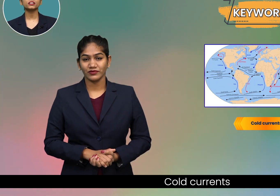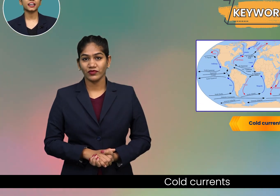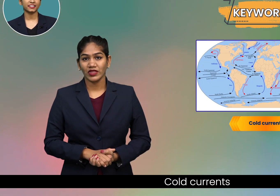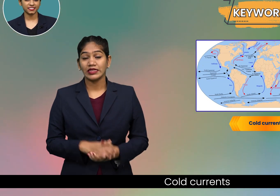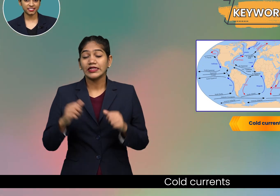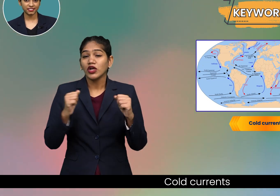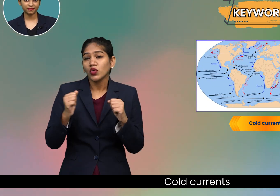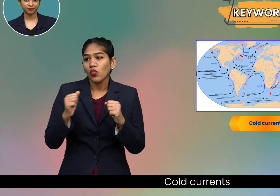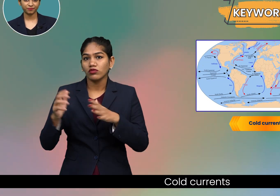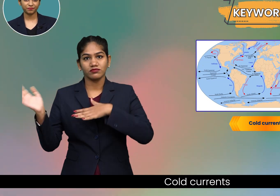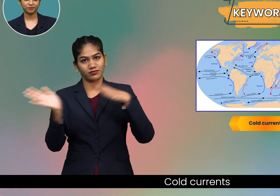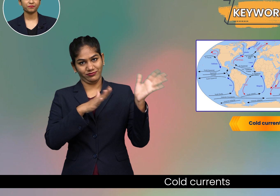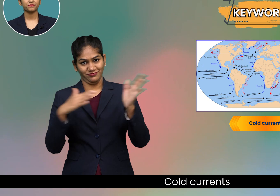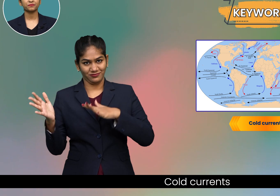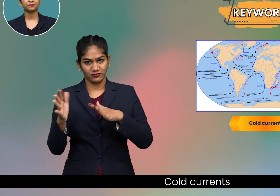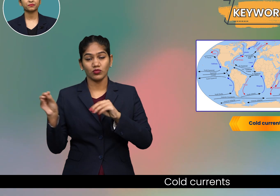Cold currents: